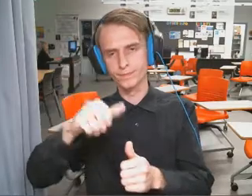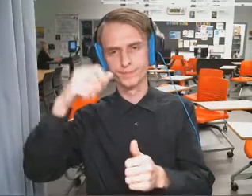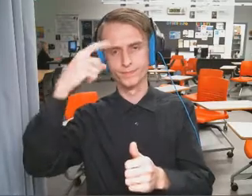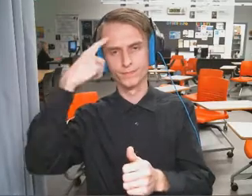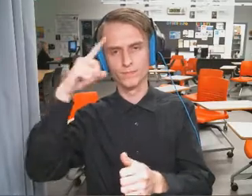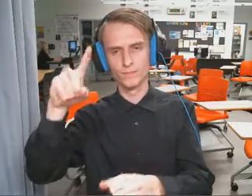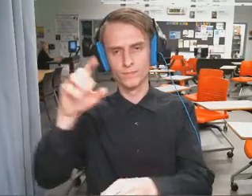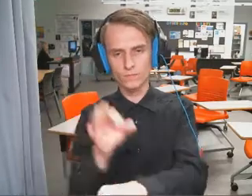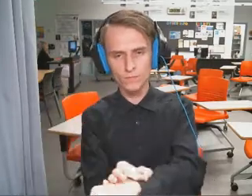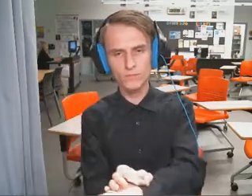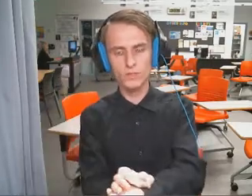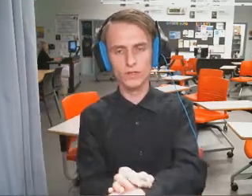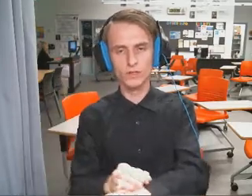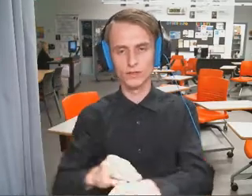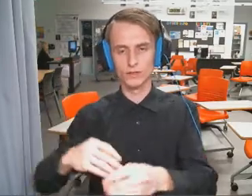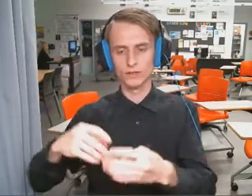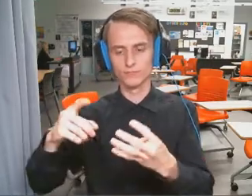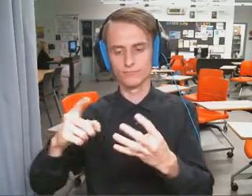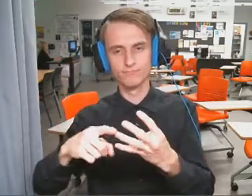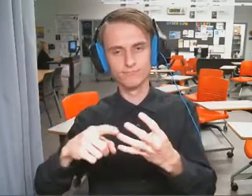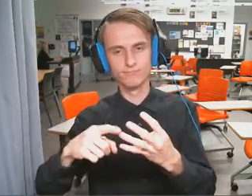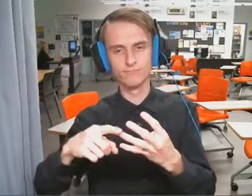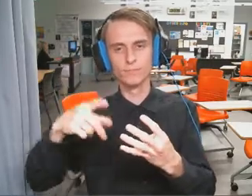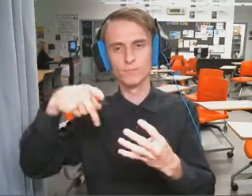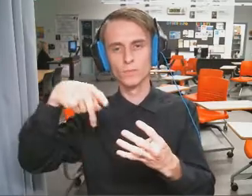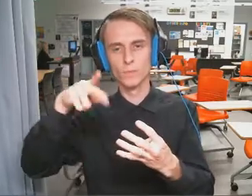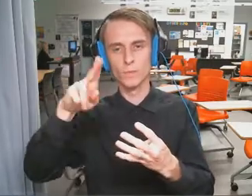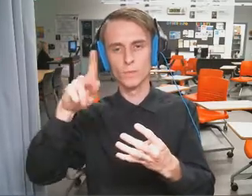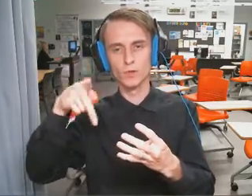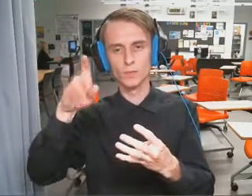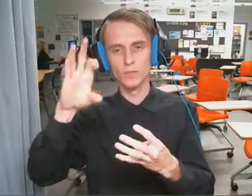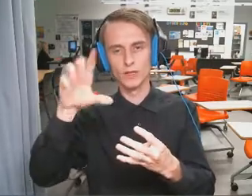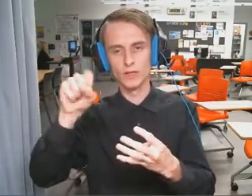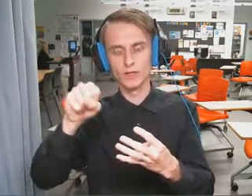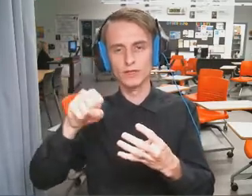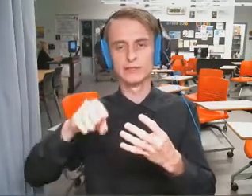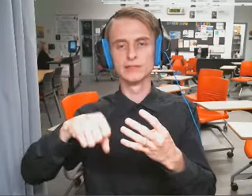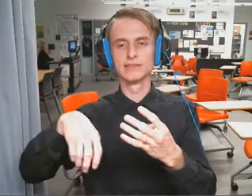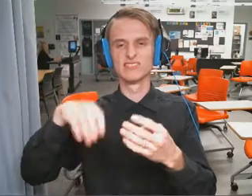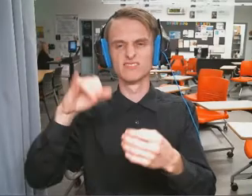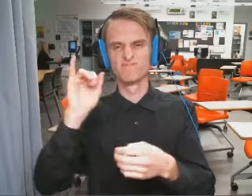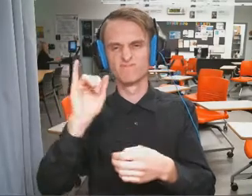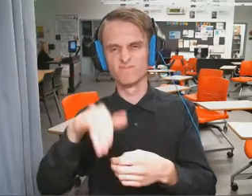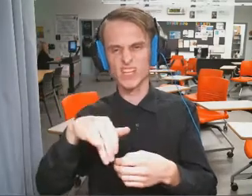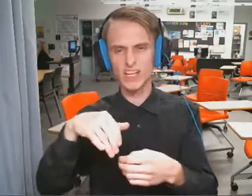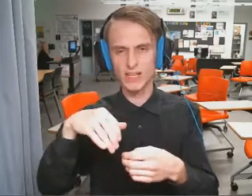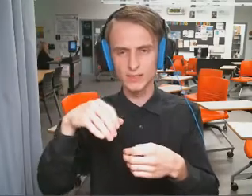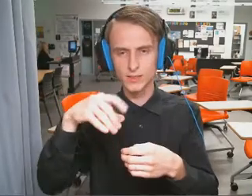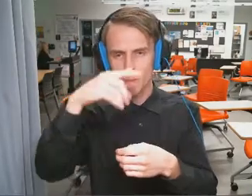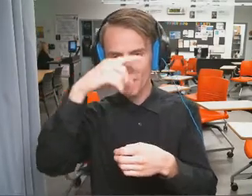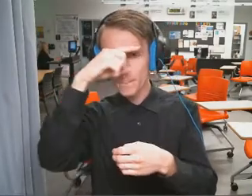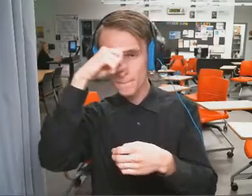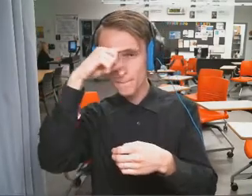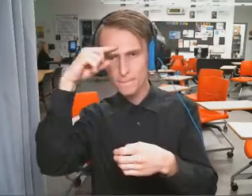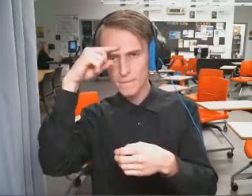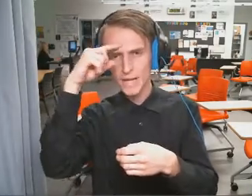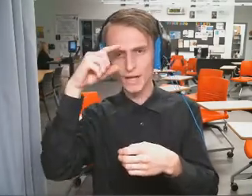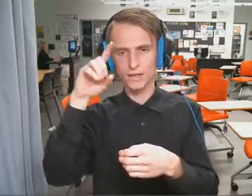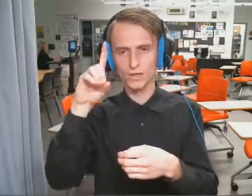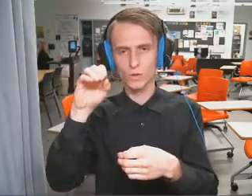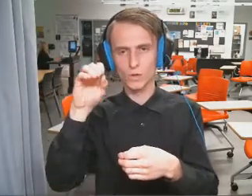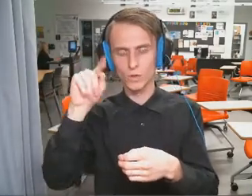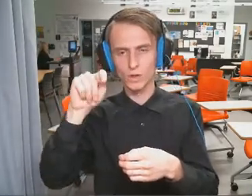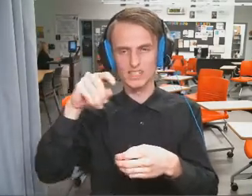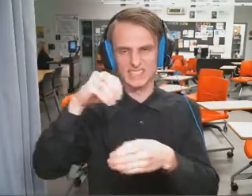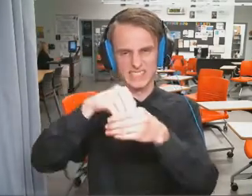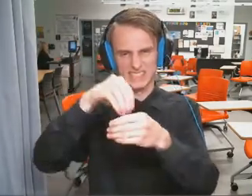too. Next things are pupils. Pupils are the tiny black dots in the middle of your eye. The